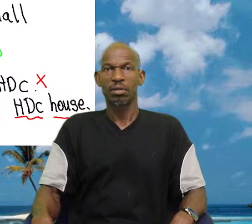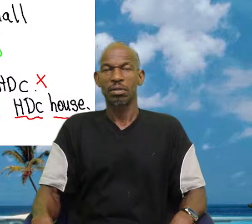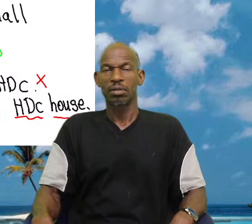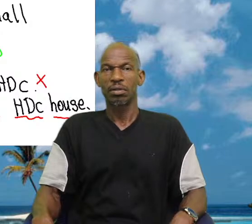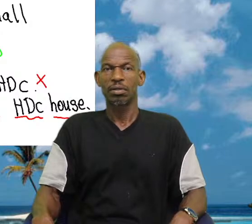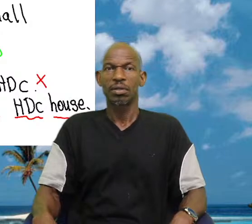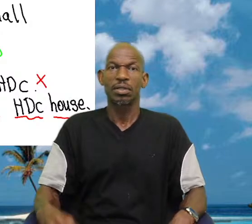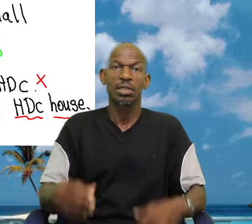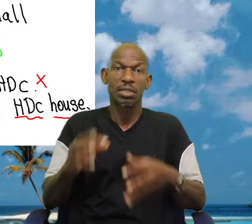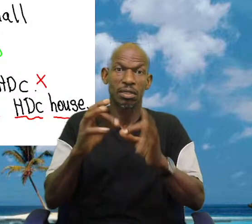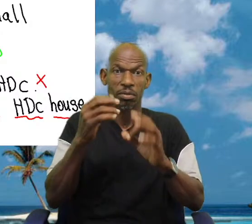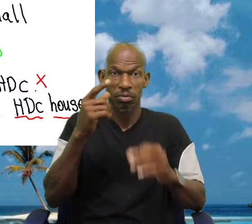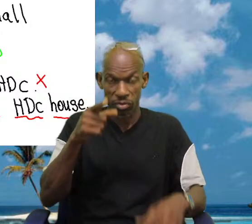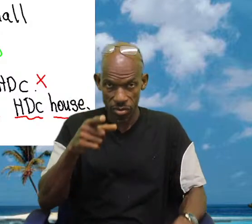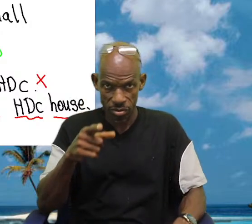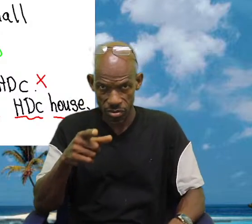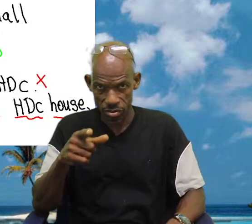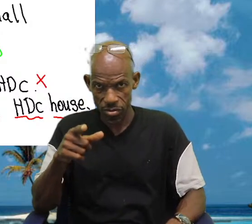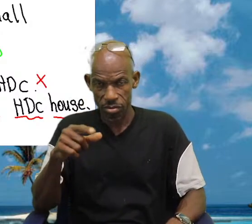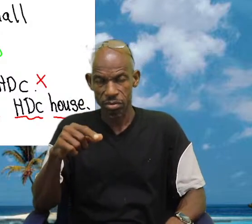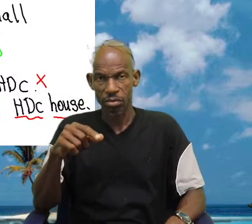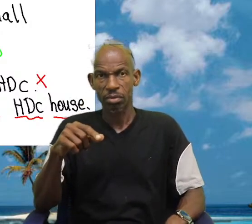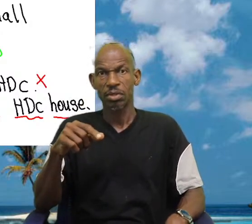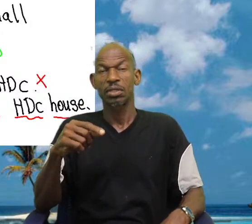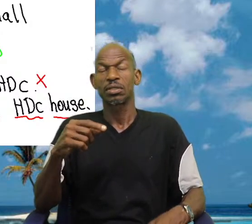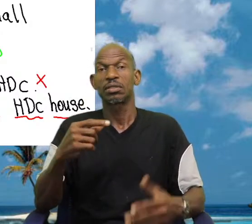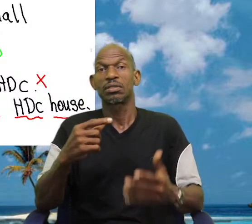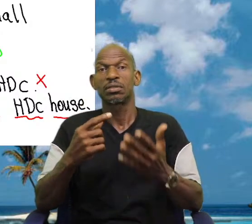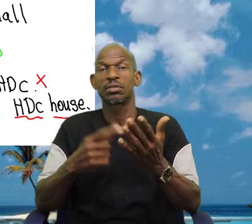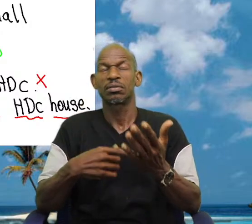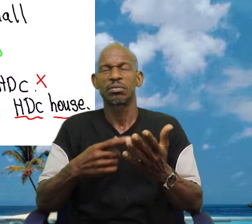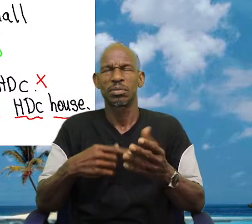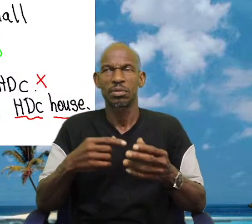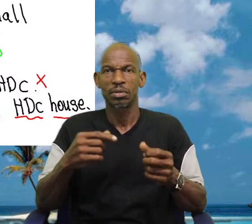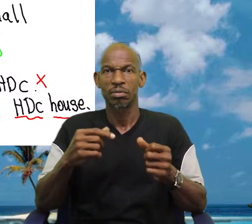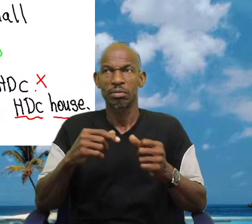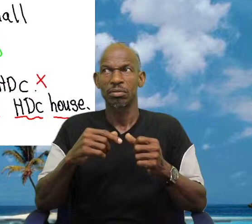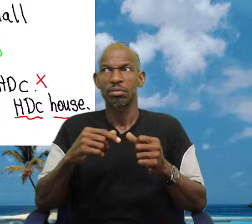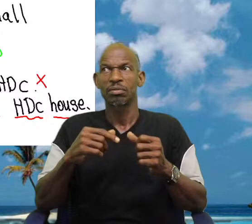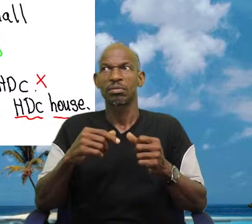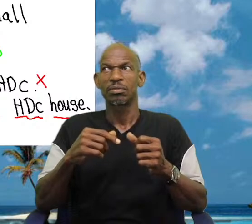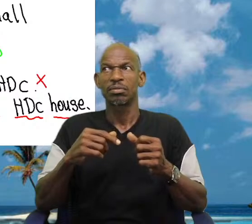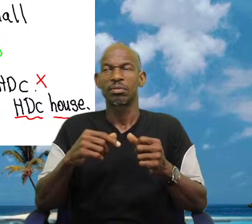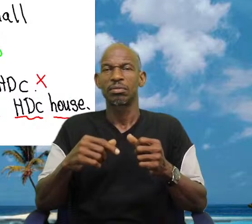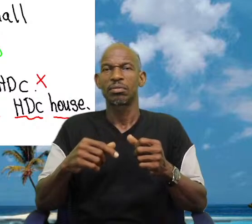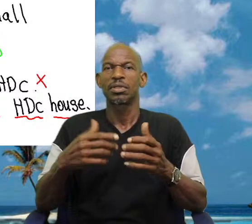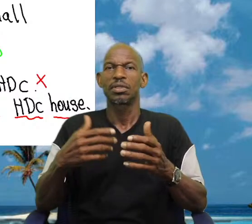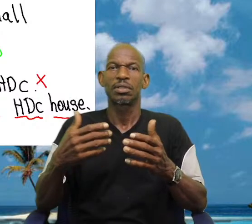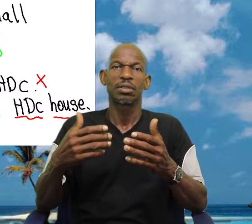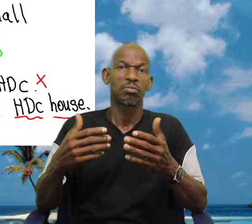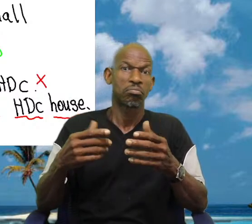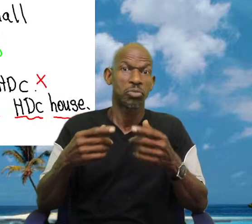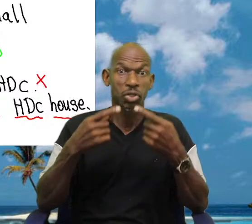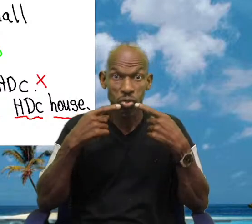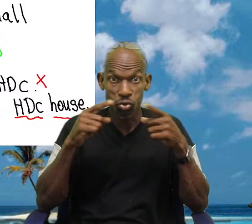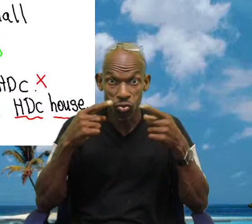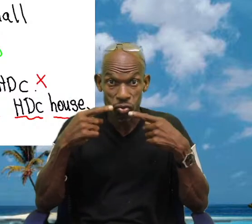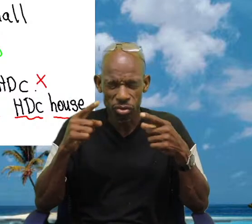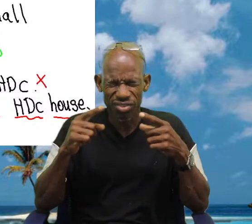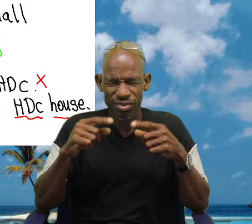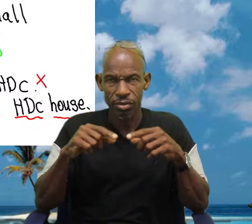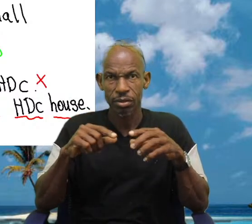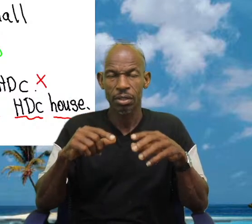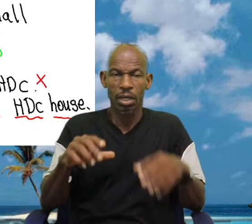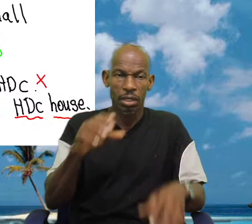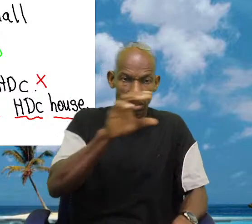interpreting for you something from English, and sometimes even on the news, then hopefully you could get caption